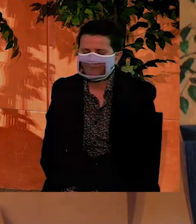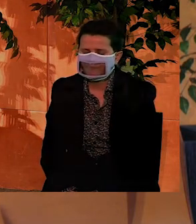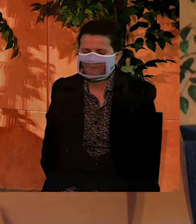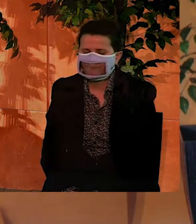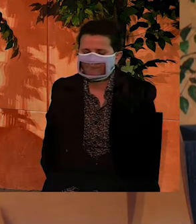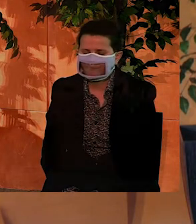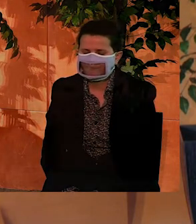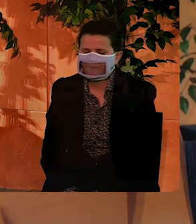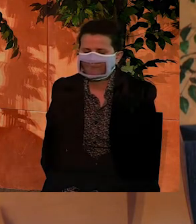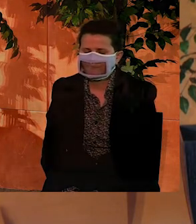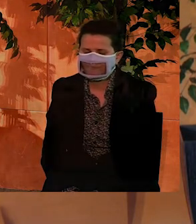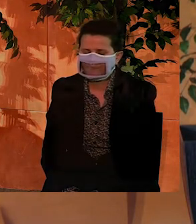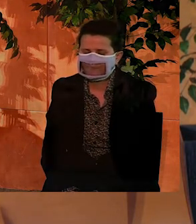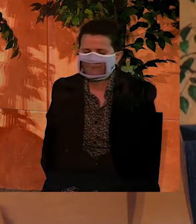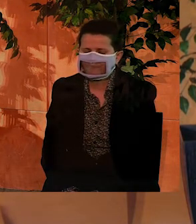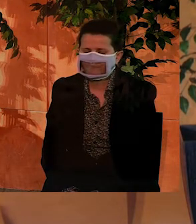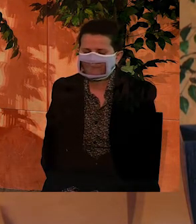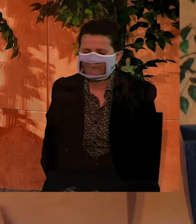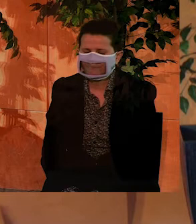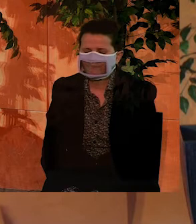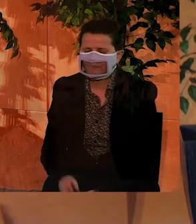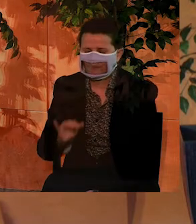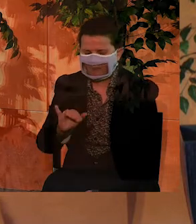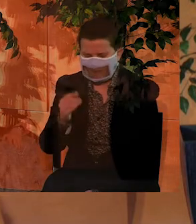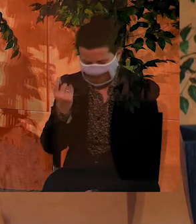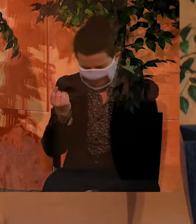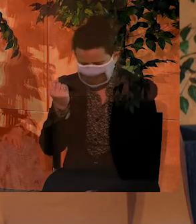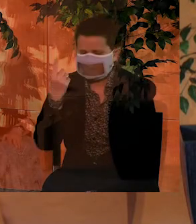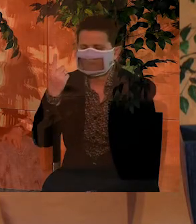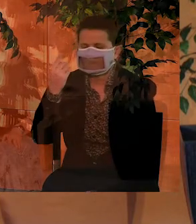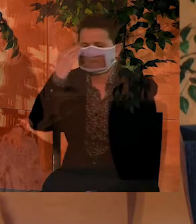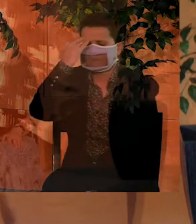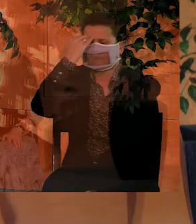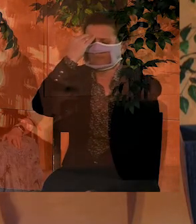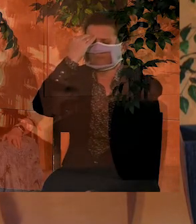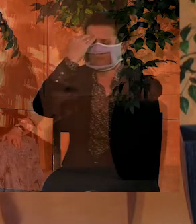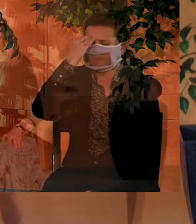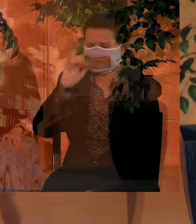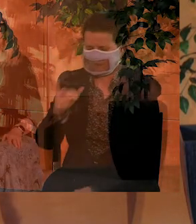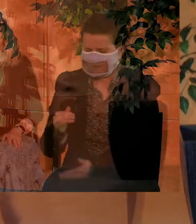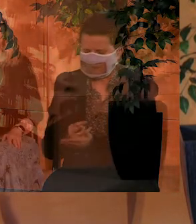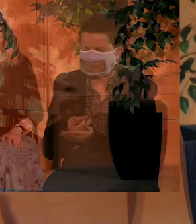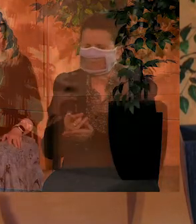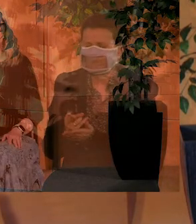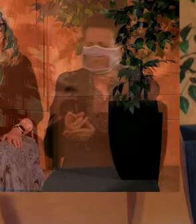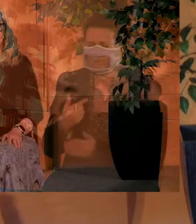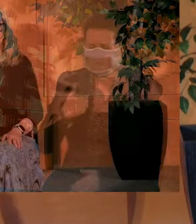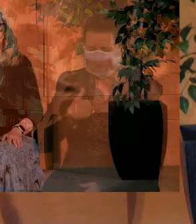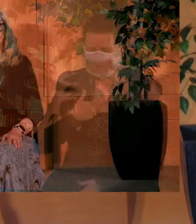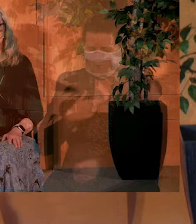And we give thanks for that realization, for that truth,